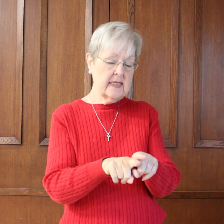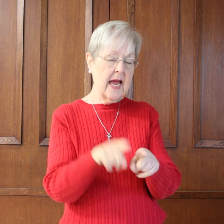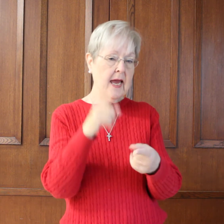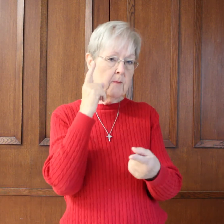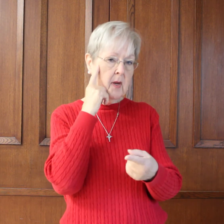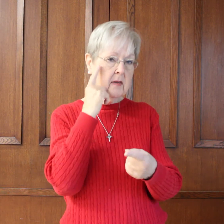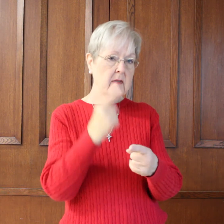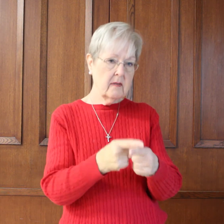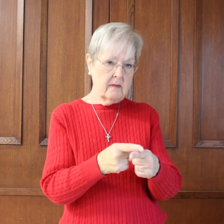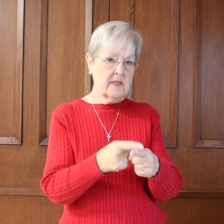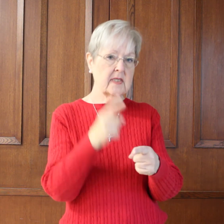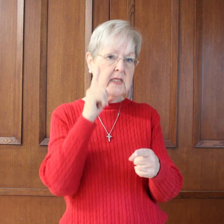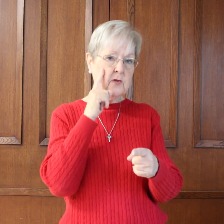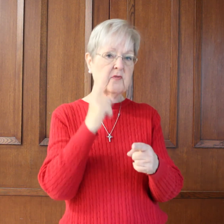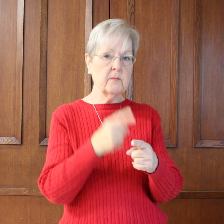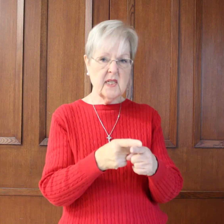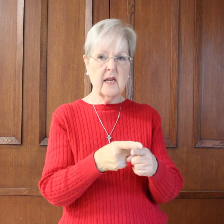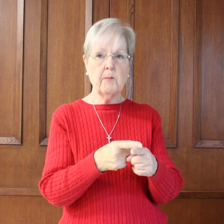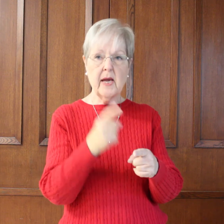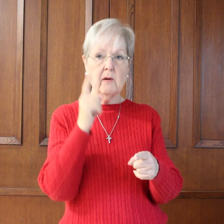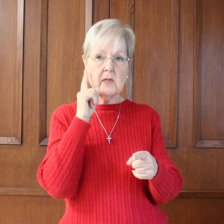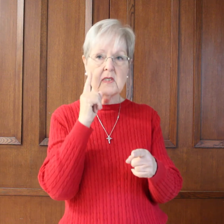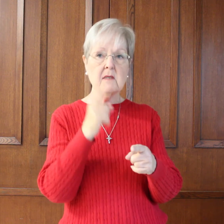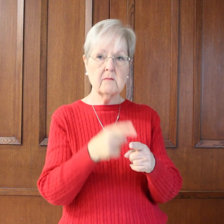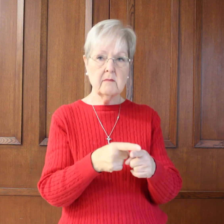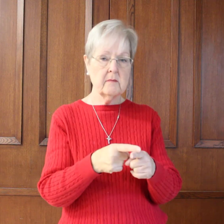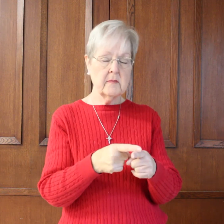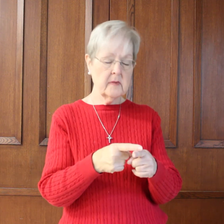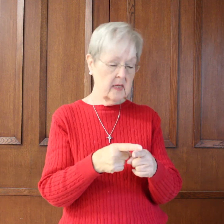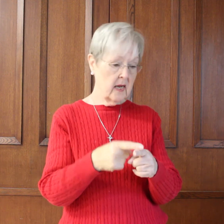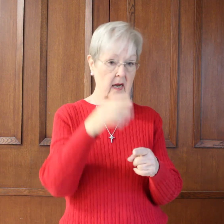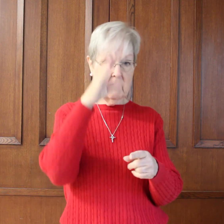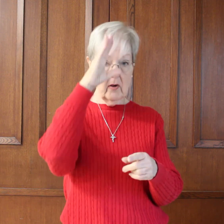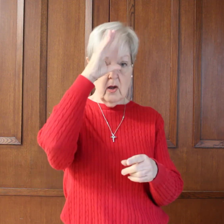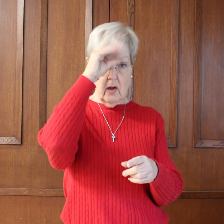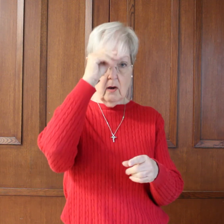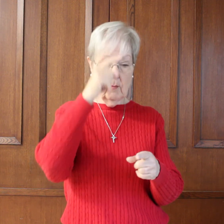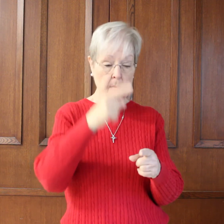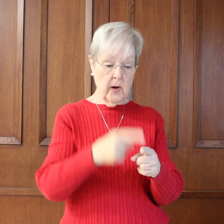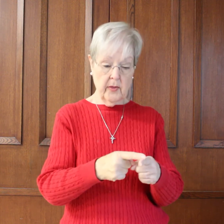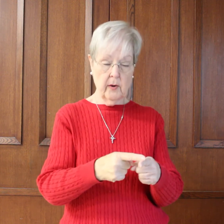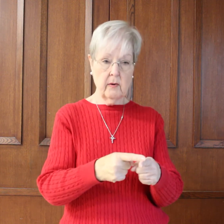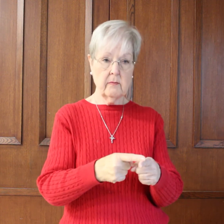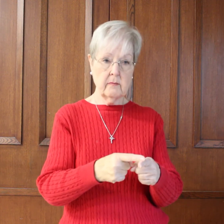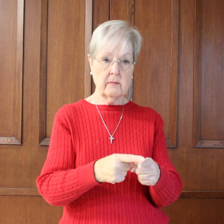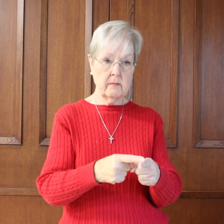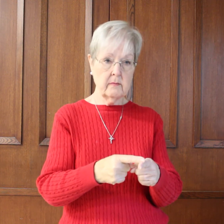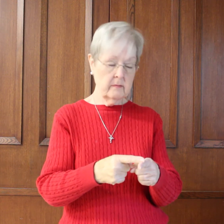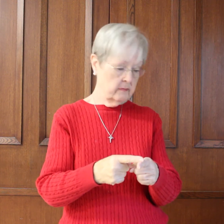same sister from same parents. I have a brother.